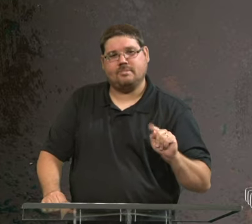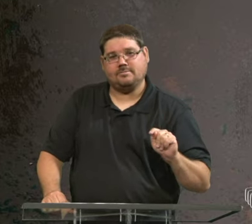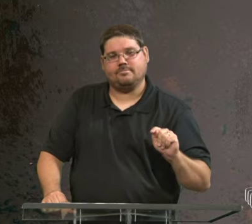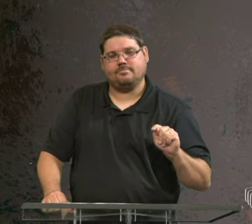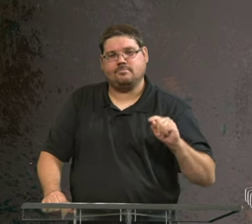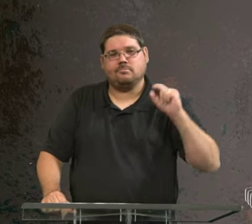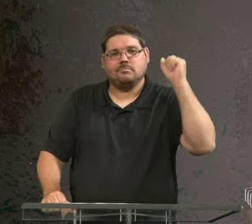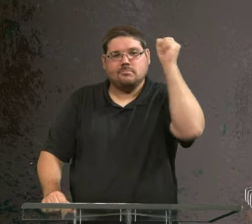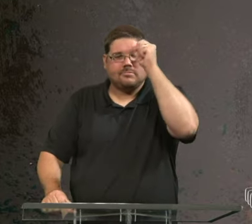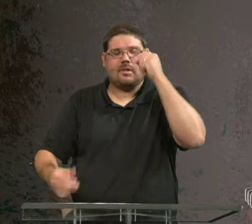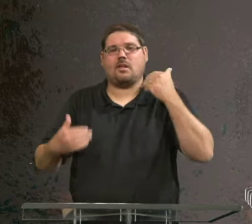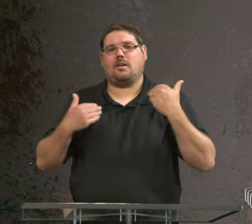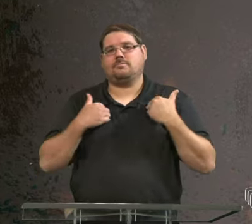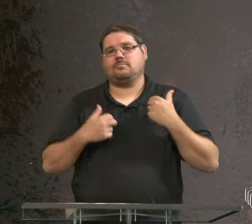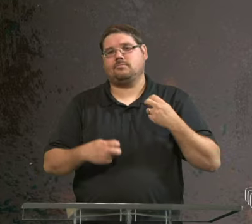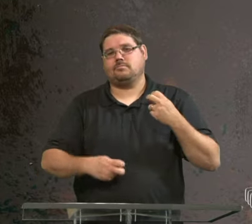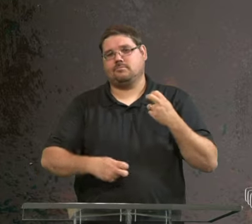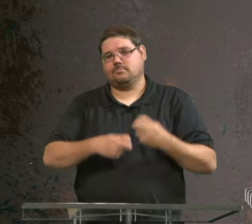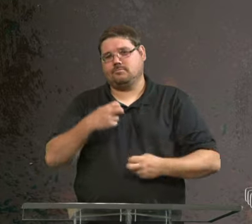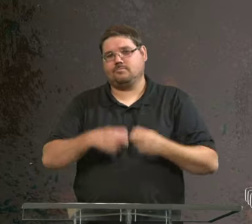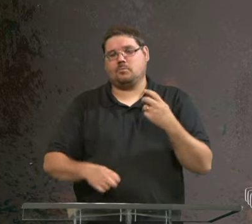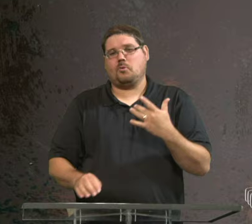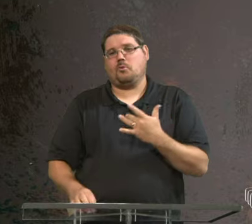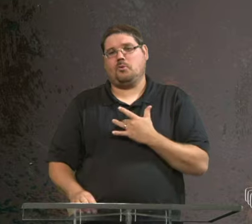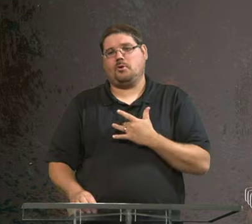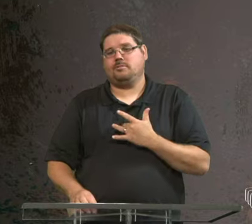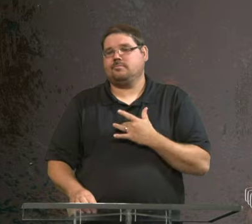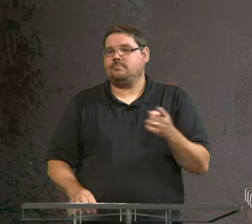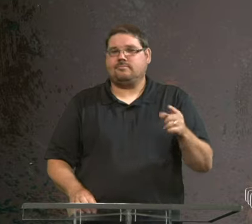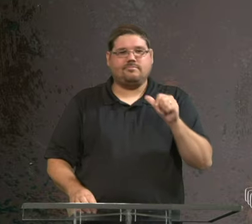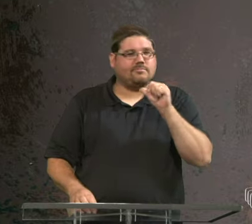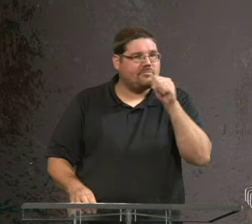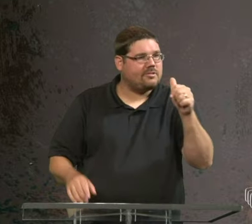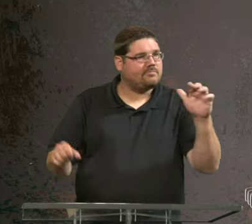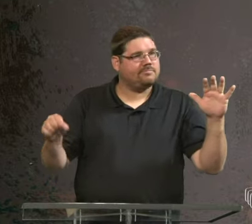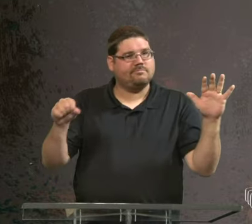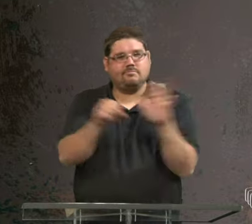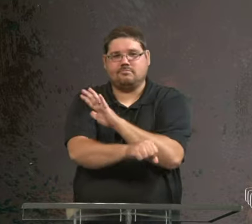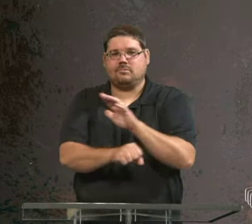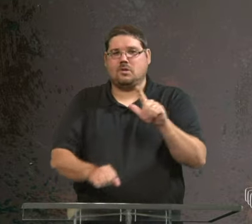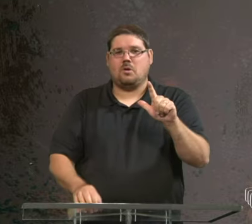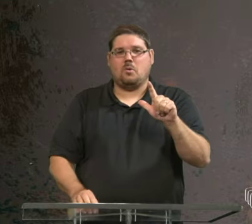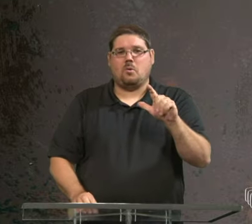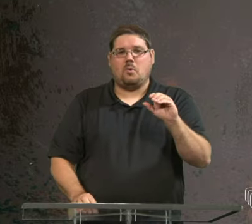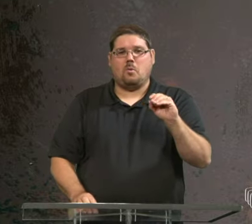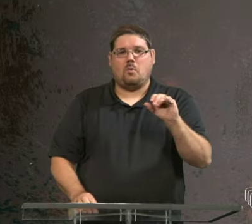and in the beginning of this, chapter 11, the author put the word but.